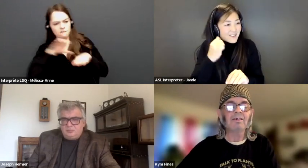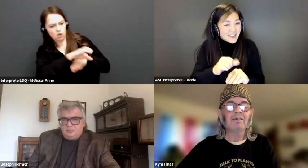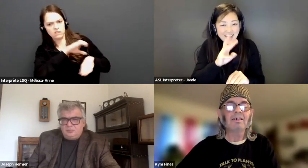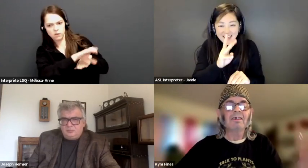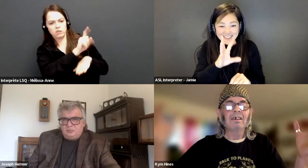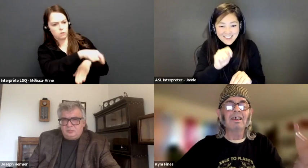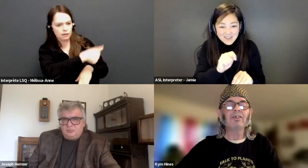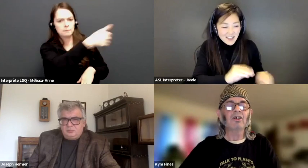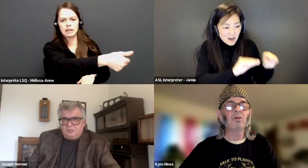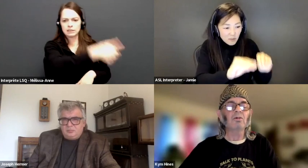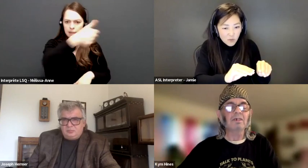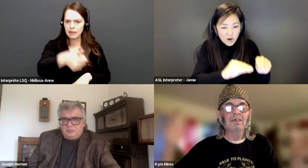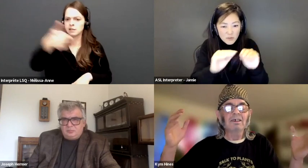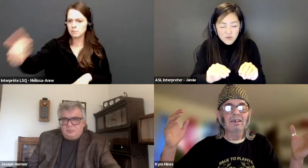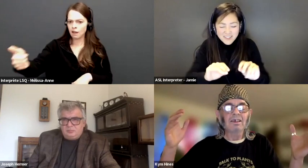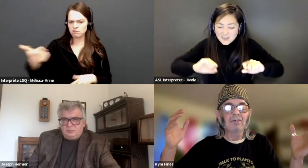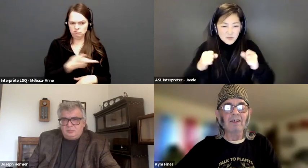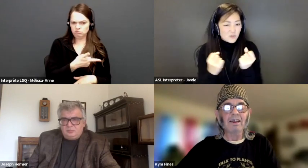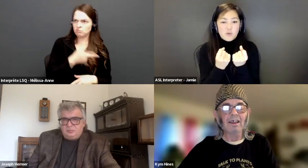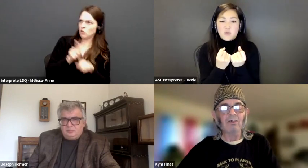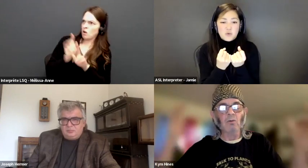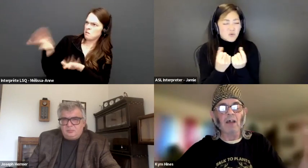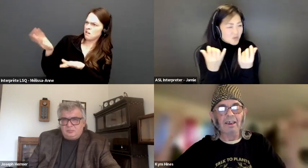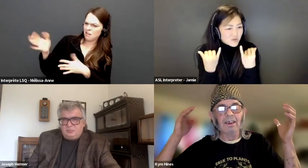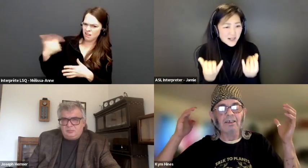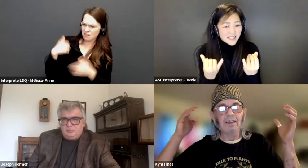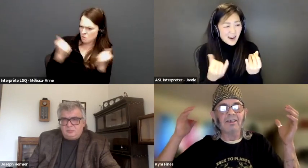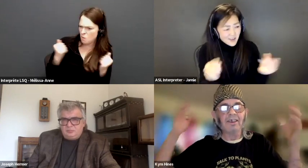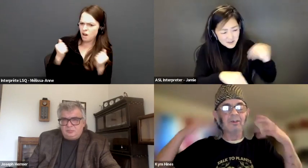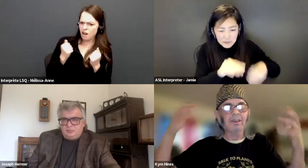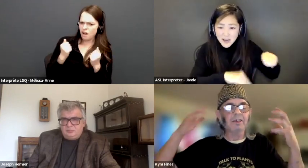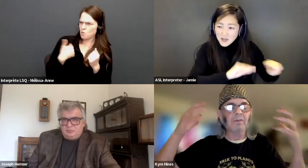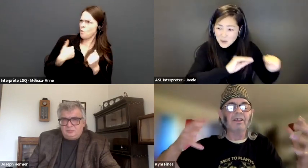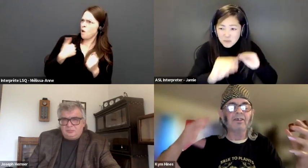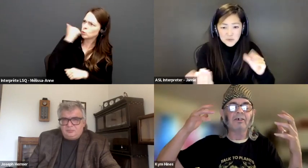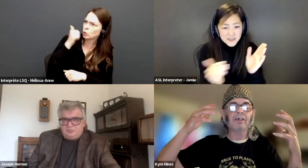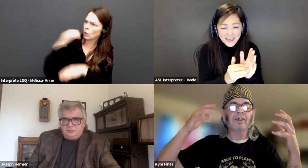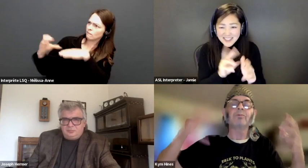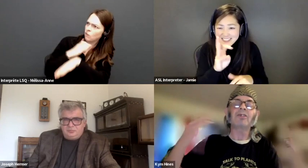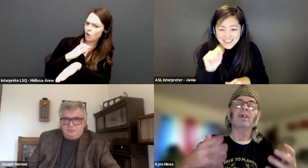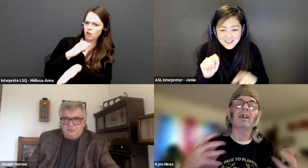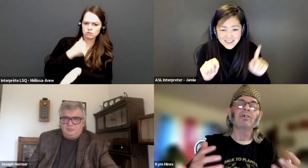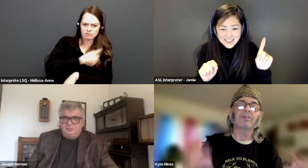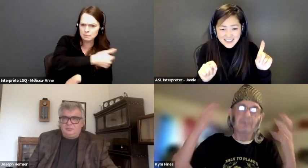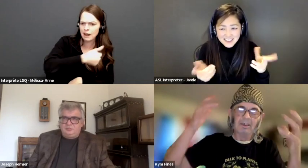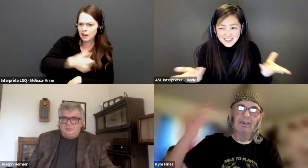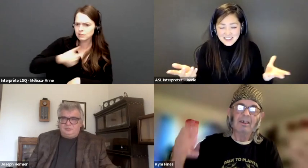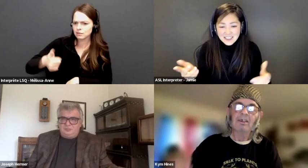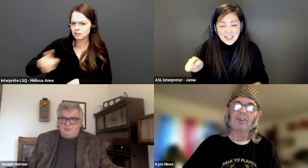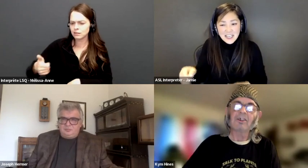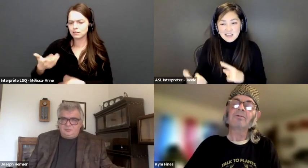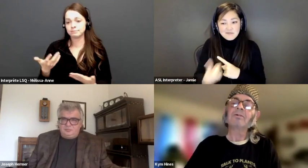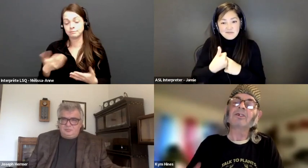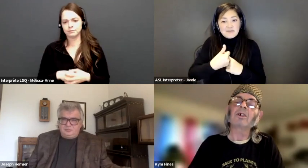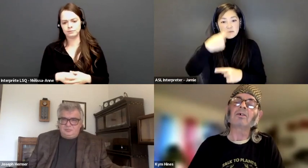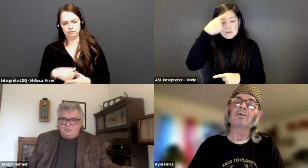6 feet in the cold? Right now, what, like it, he said something like it makes his mental health, you